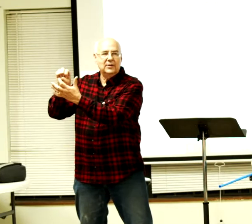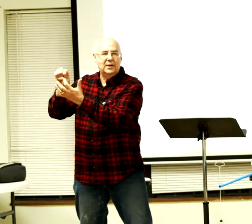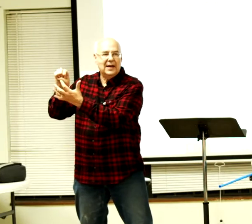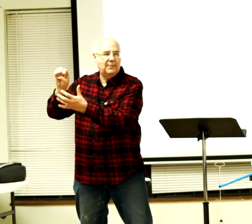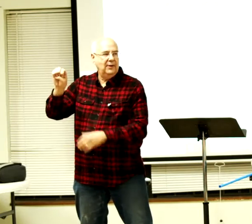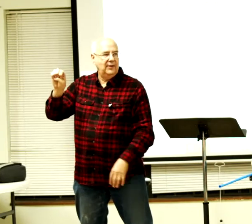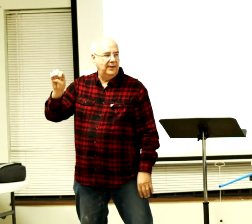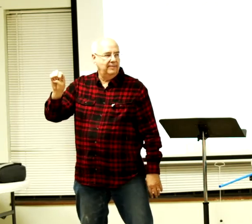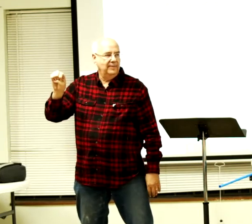on top of the thumb.